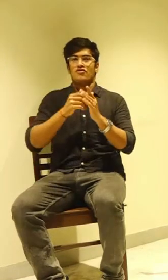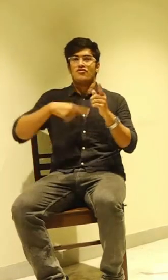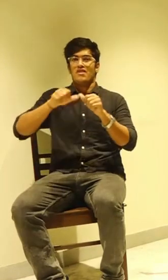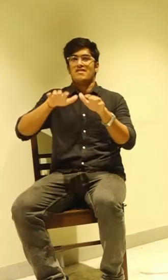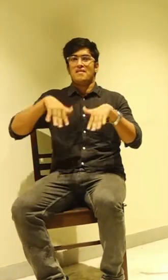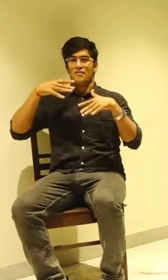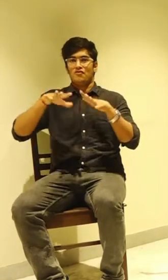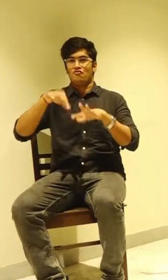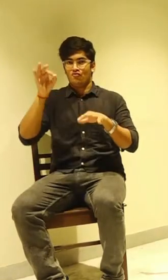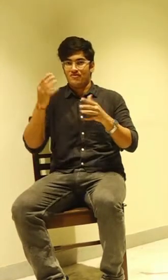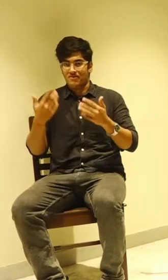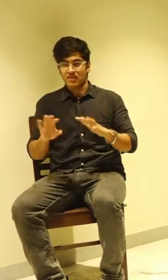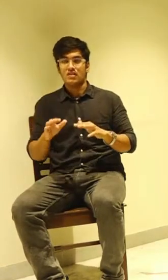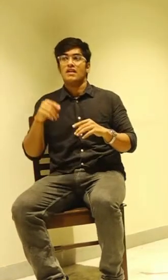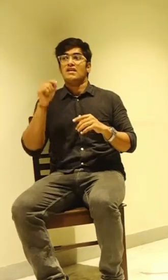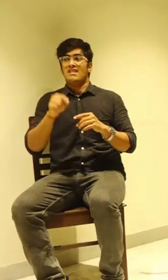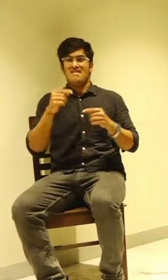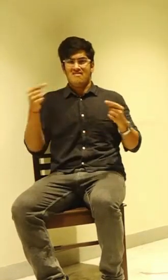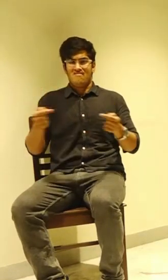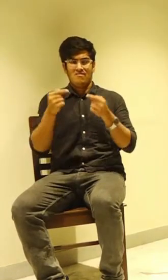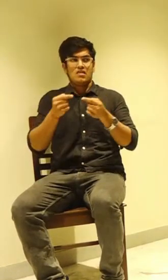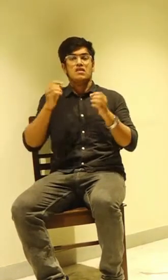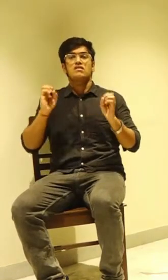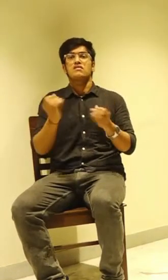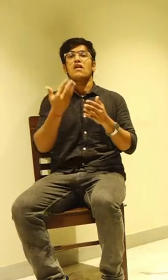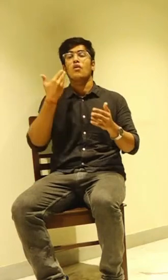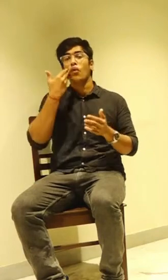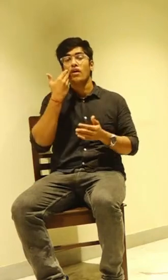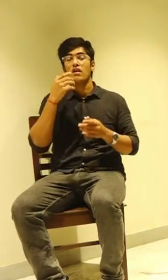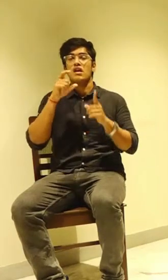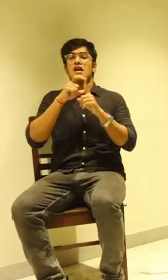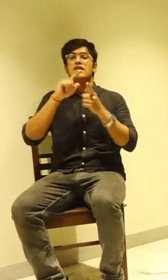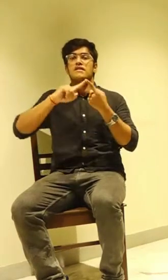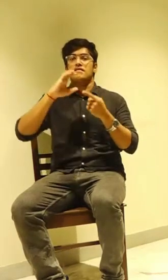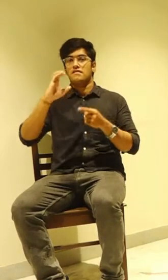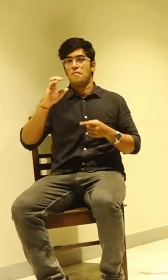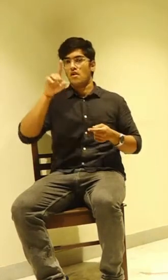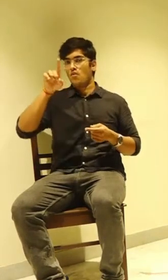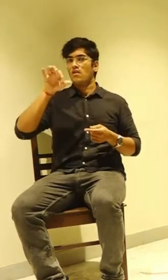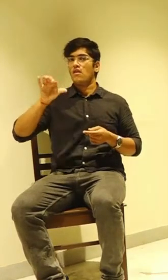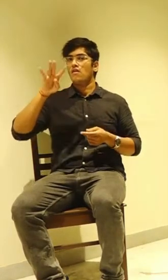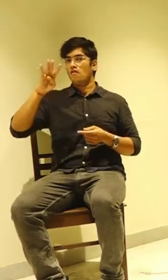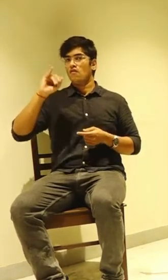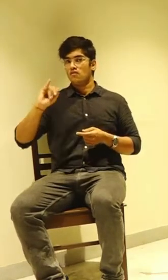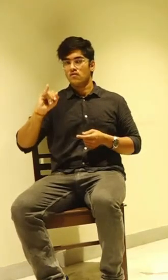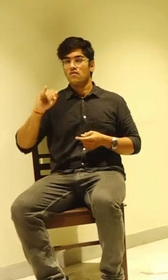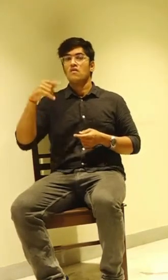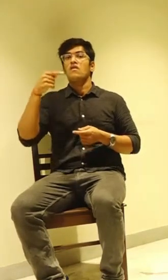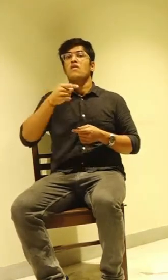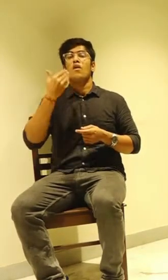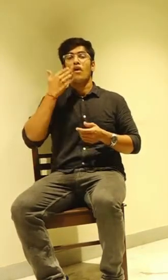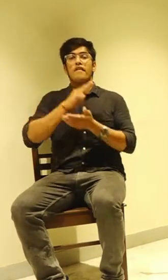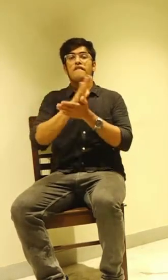a battle which started in December of 1946 and it ended on the 26th of